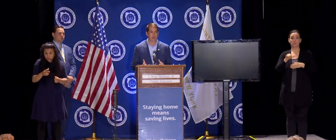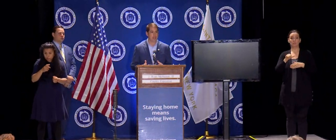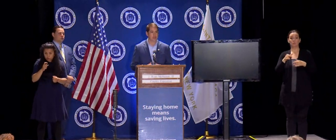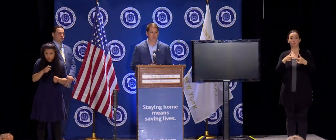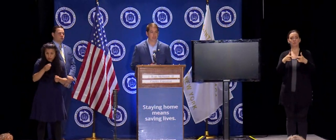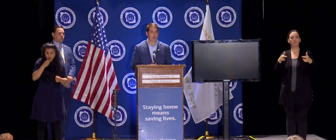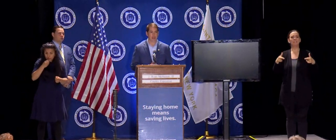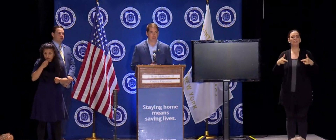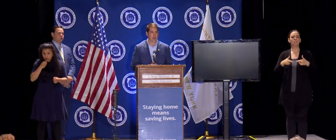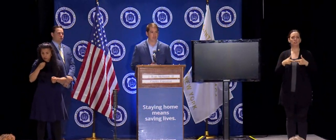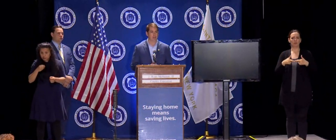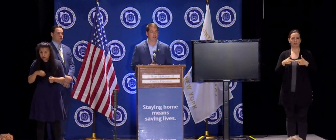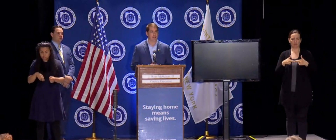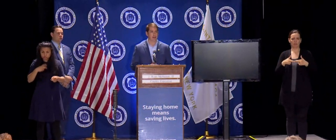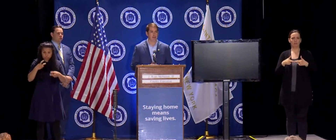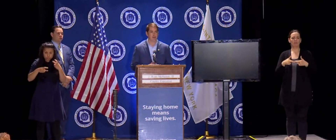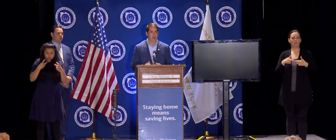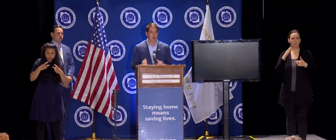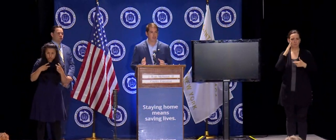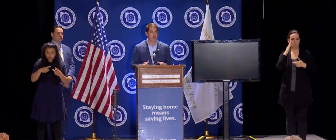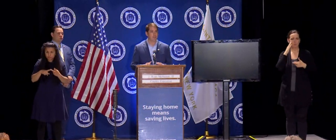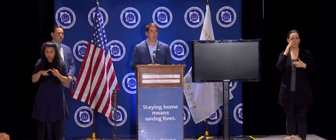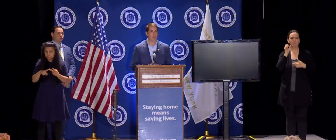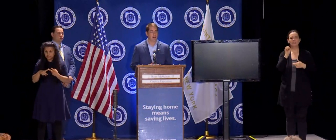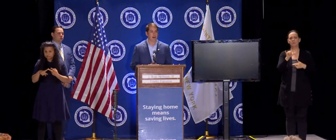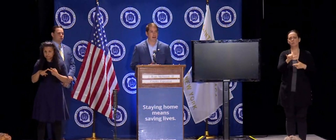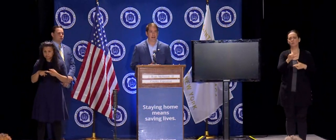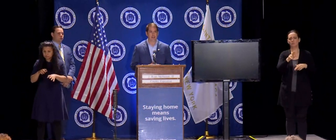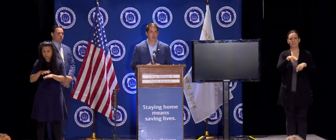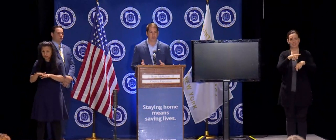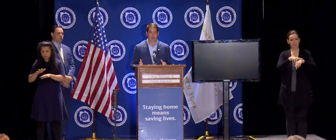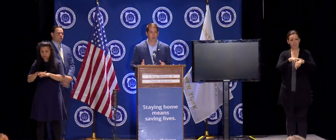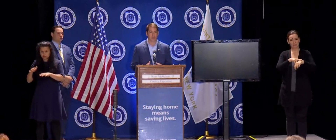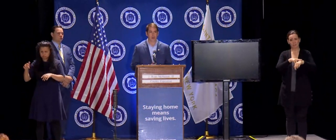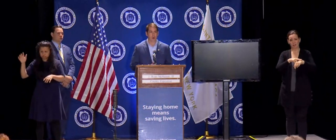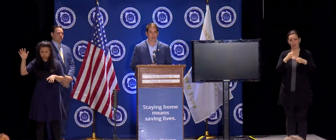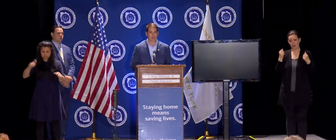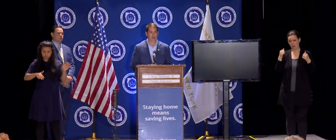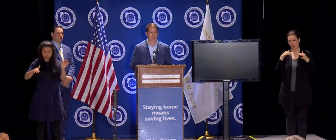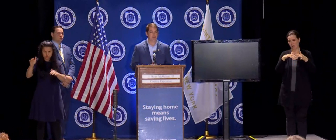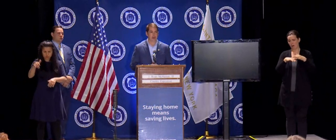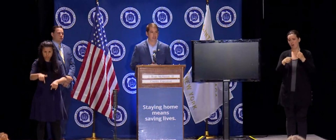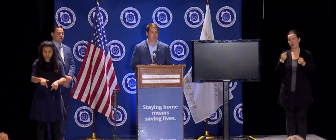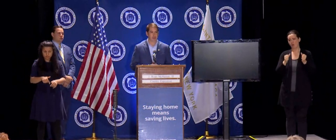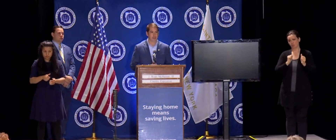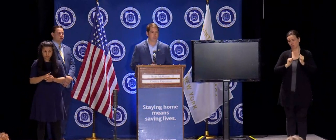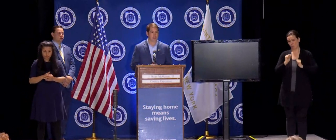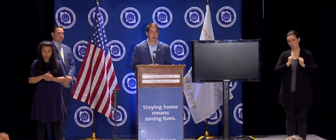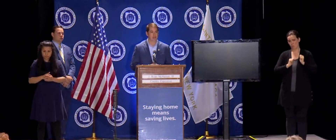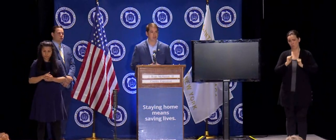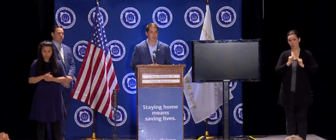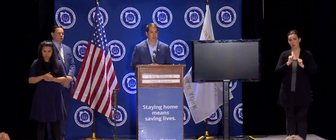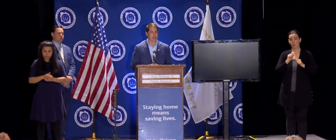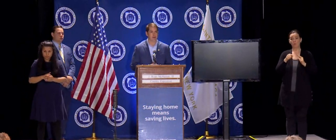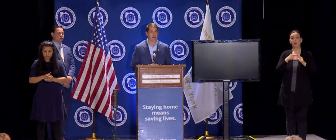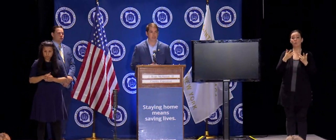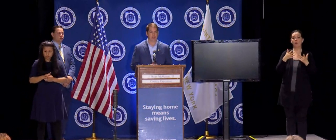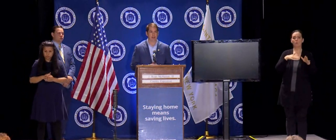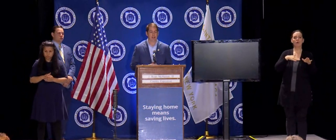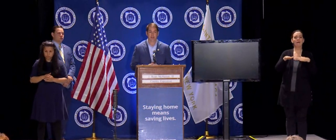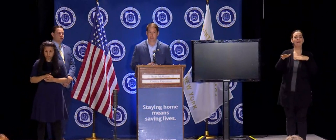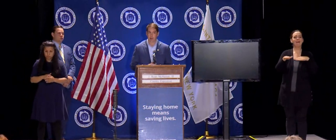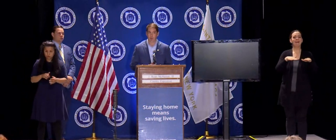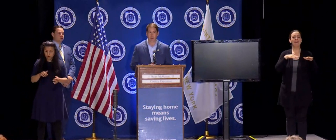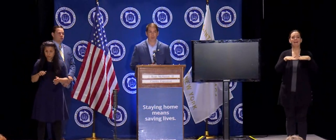the Syracuse Nationals is a big driver of people. It is noticeable when you walk the streets of downtown Syracuse when the Nationals are in town.